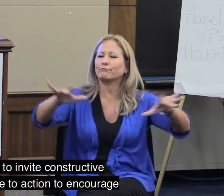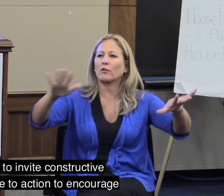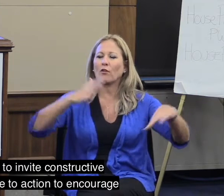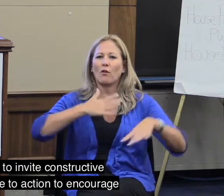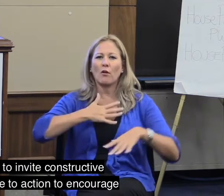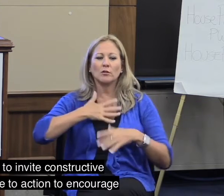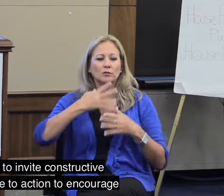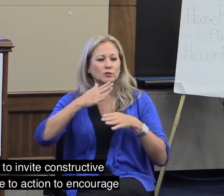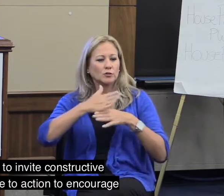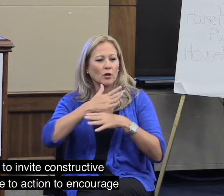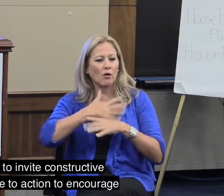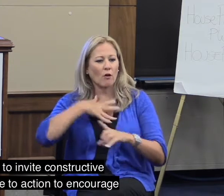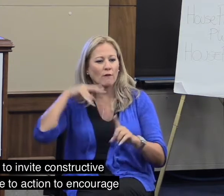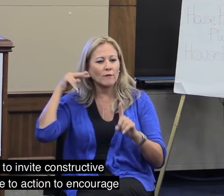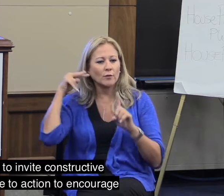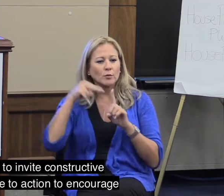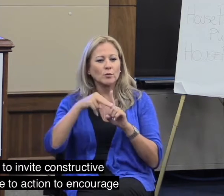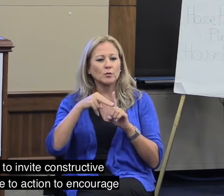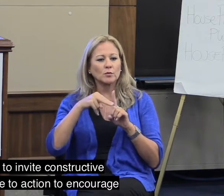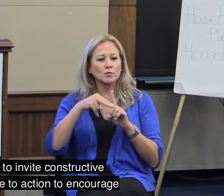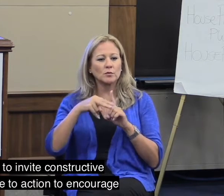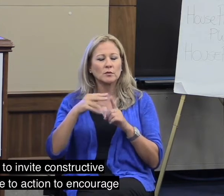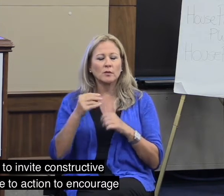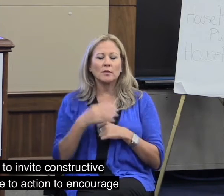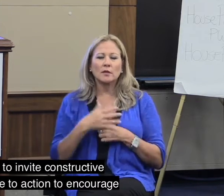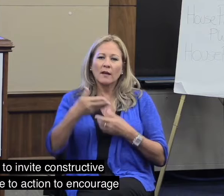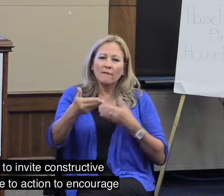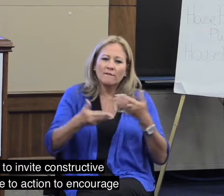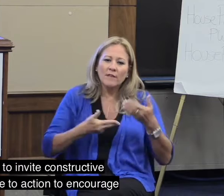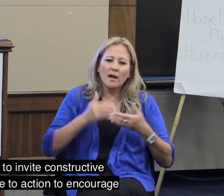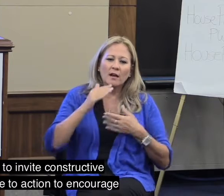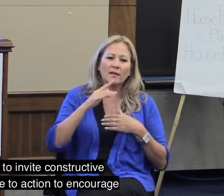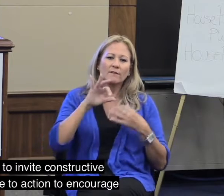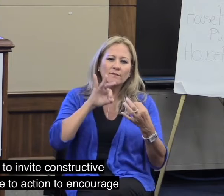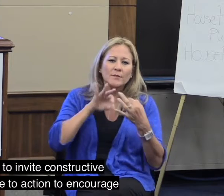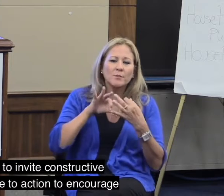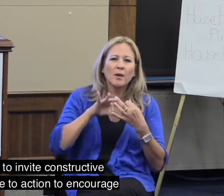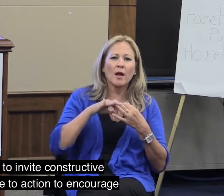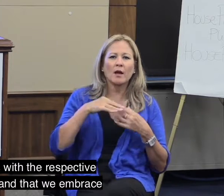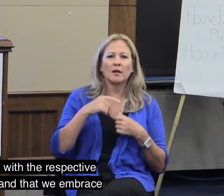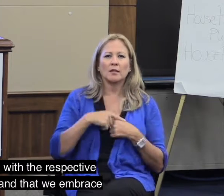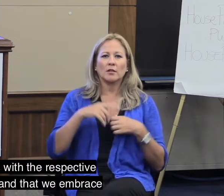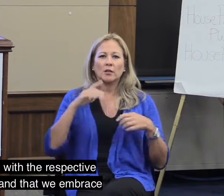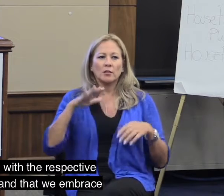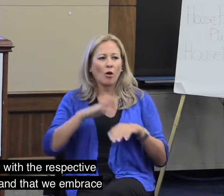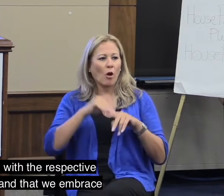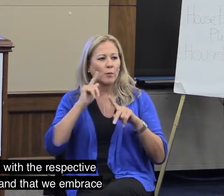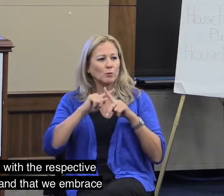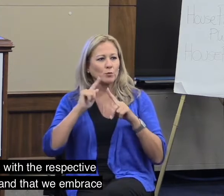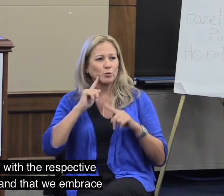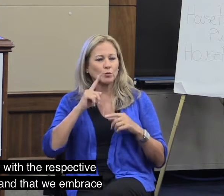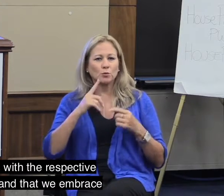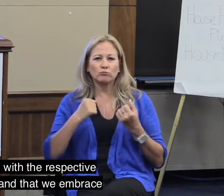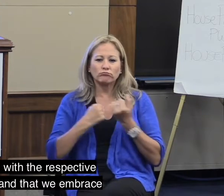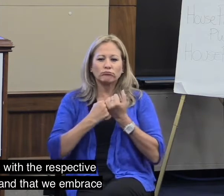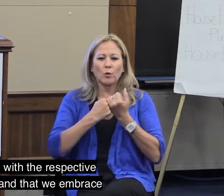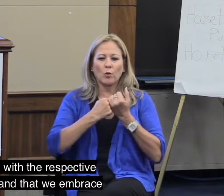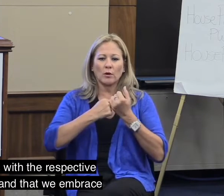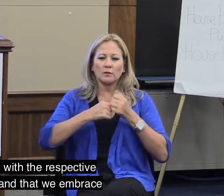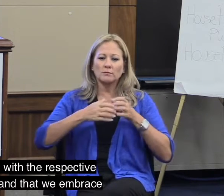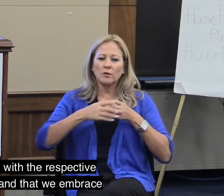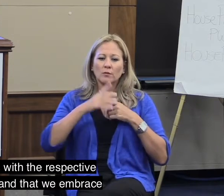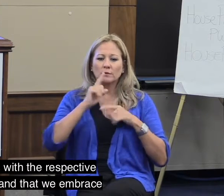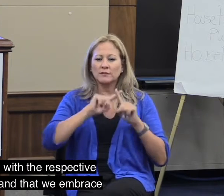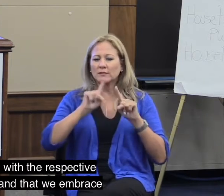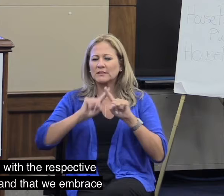and to invite constructive dialogue and to call people to action, to encourage them to stand with us with the respective